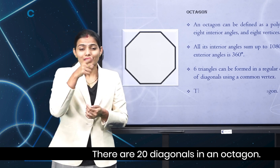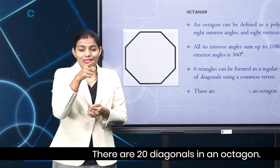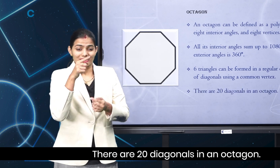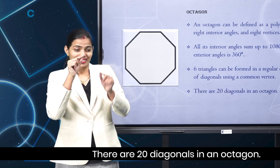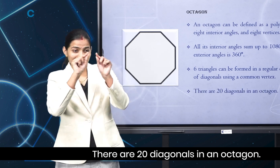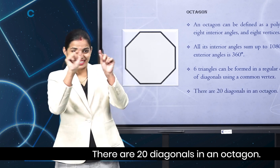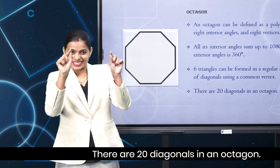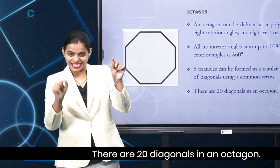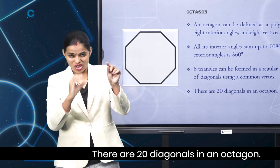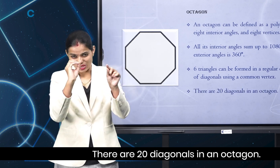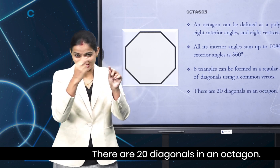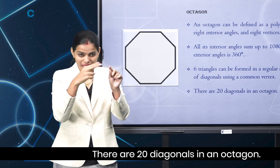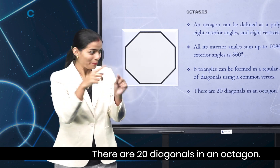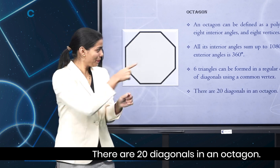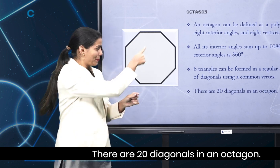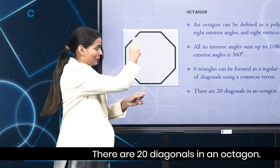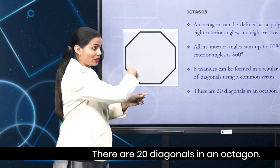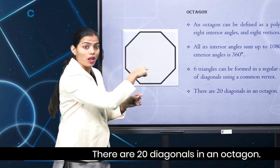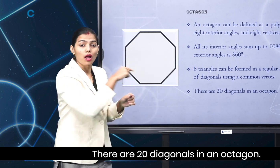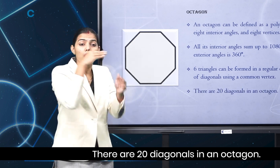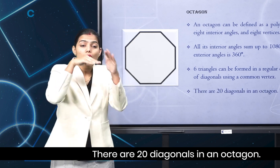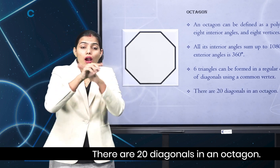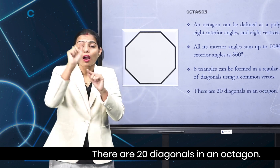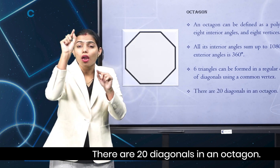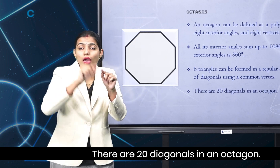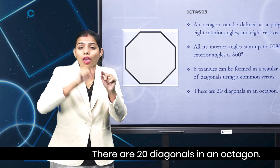There are 20 diagonals in an octagon.